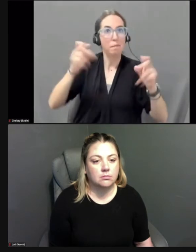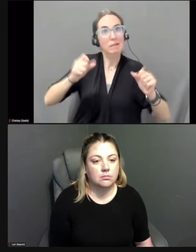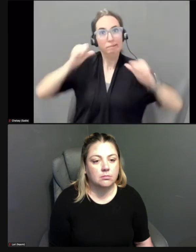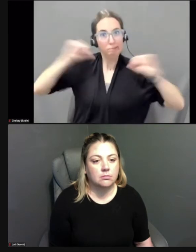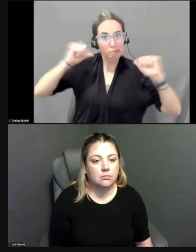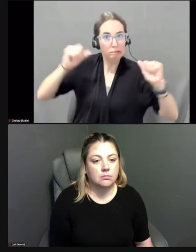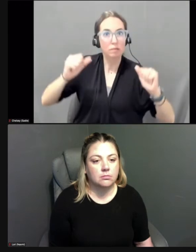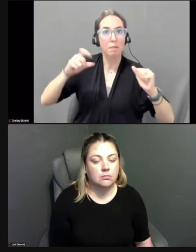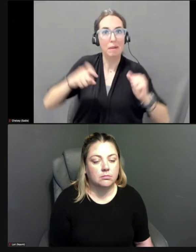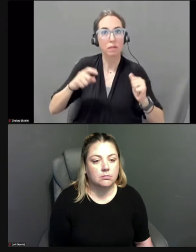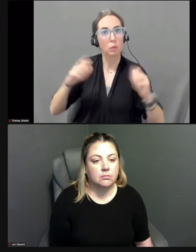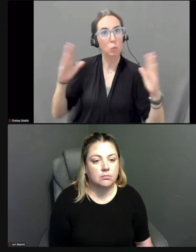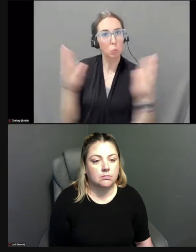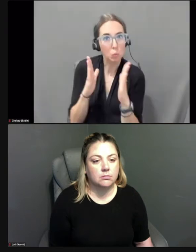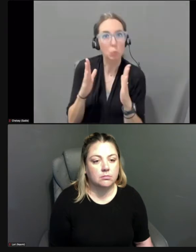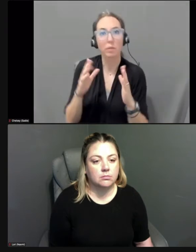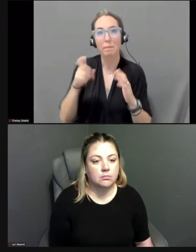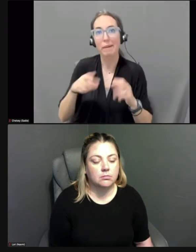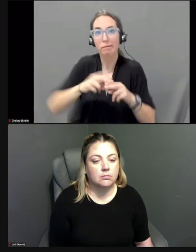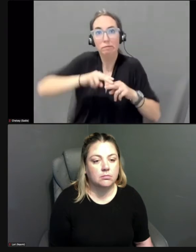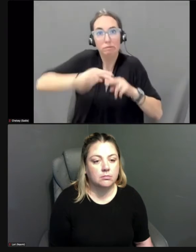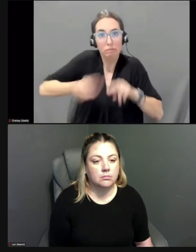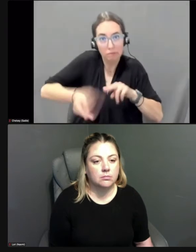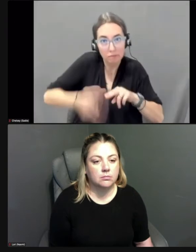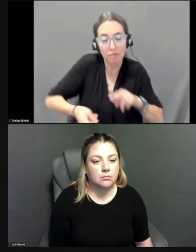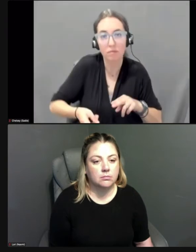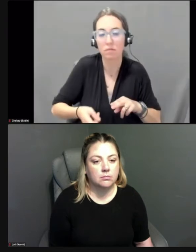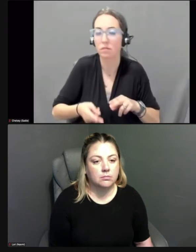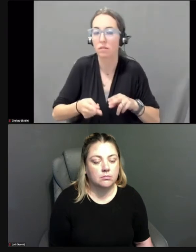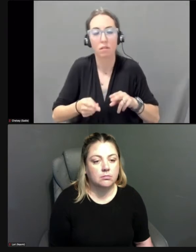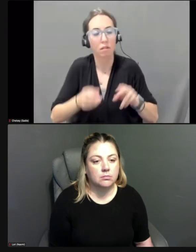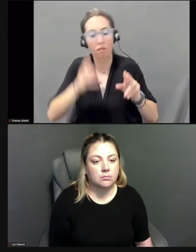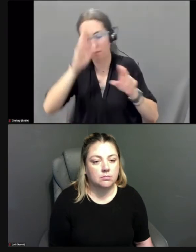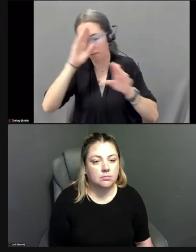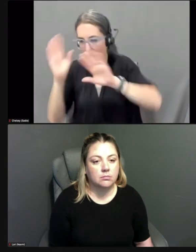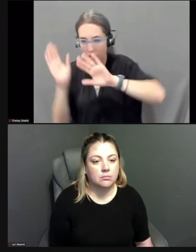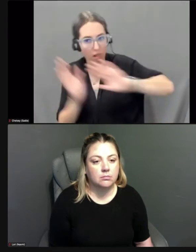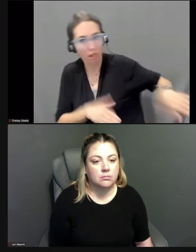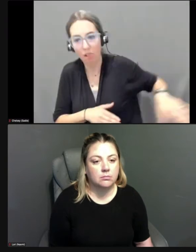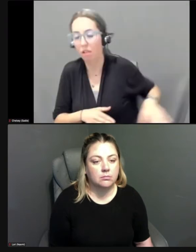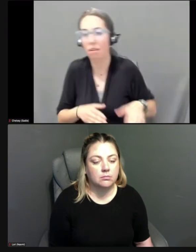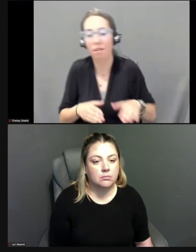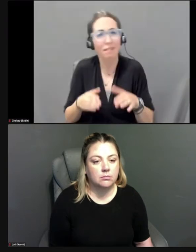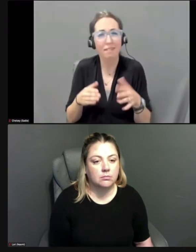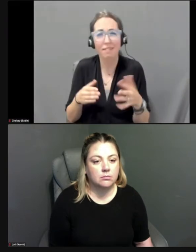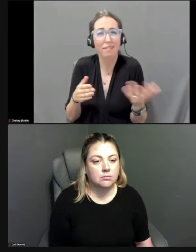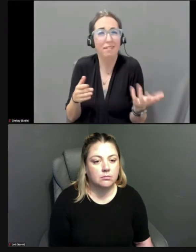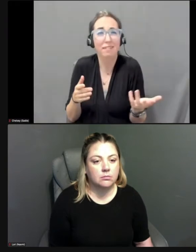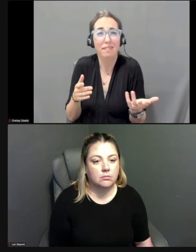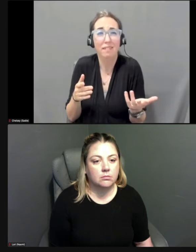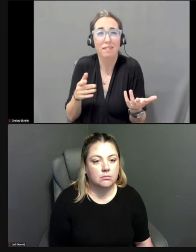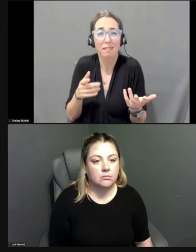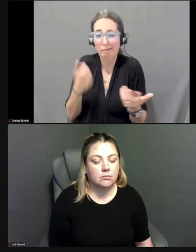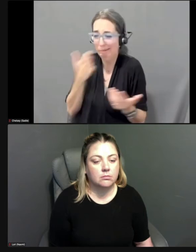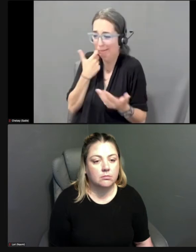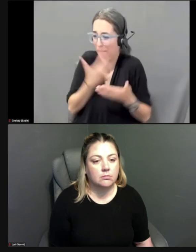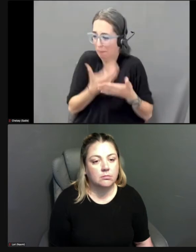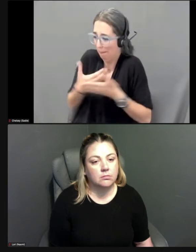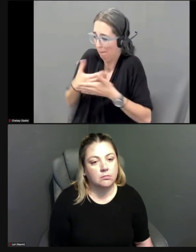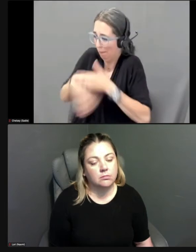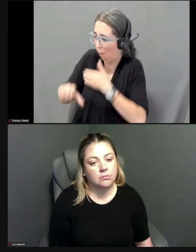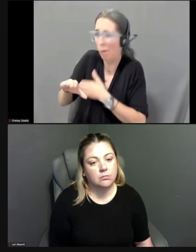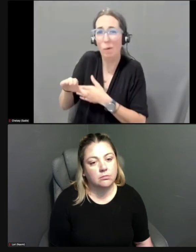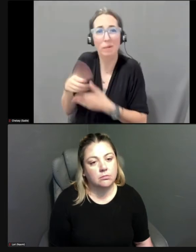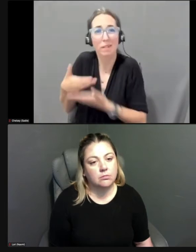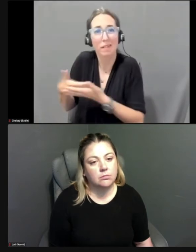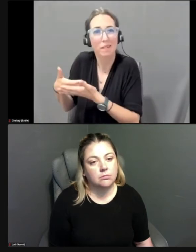The last thing I needed to do was focus on, trying to maintain this certain appearance or whatever. Other than